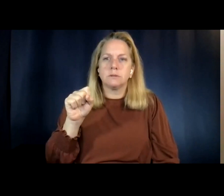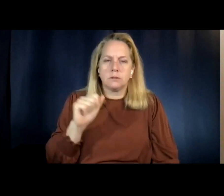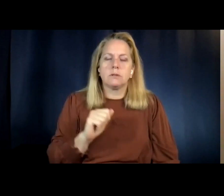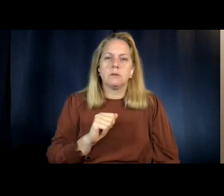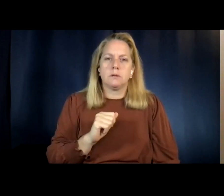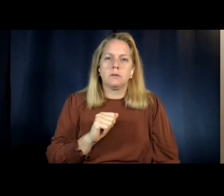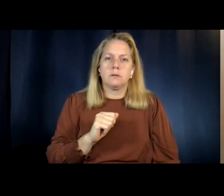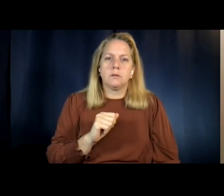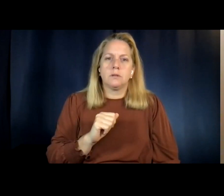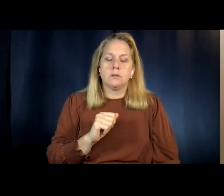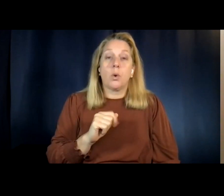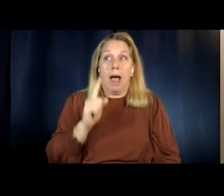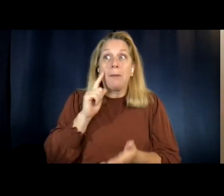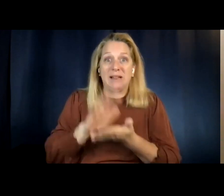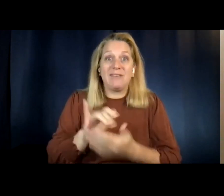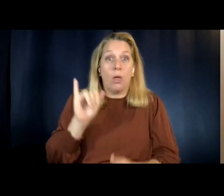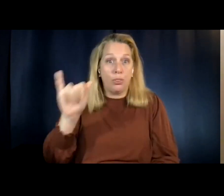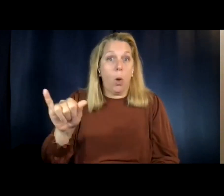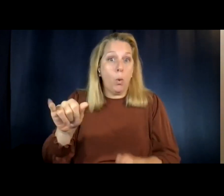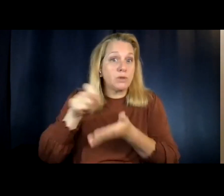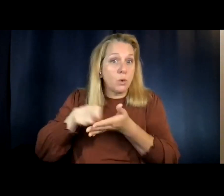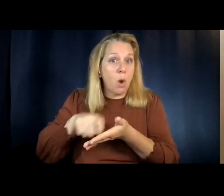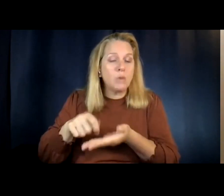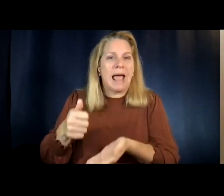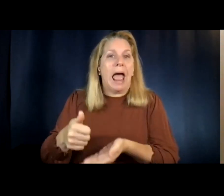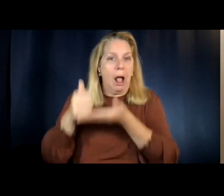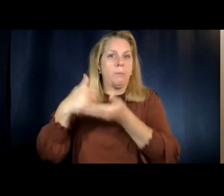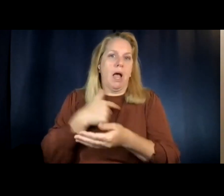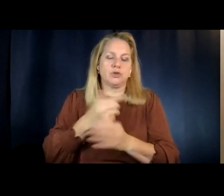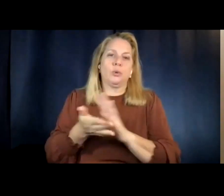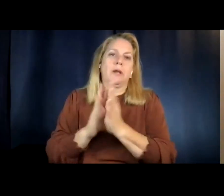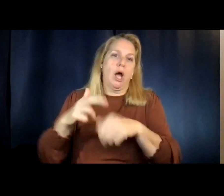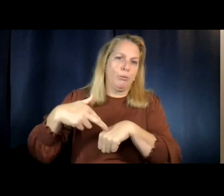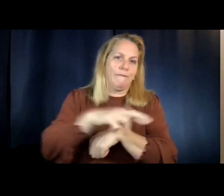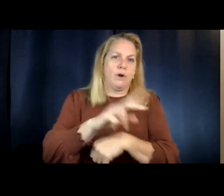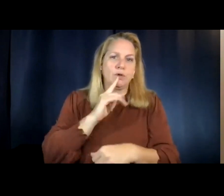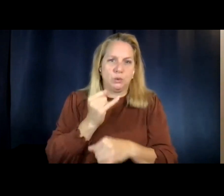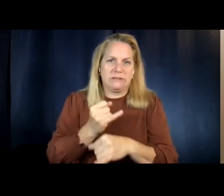I believe these notes also helped us get referred to CSD. And